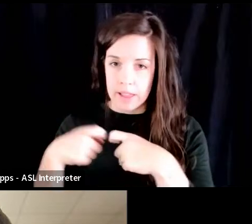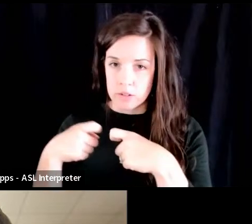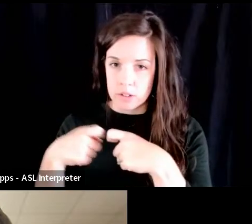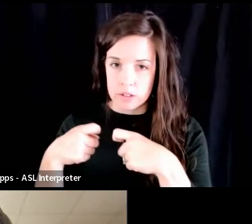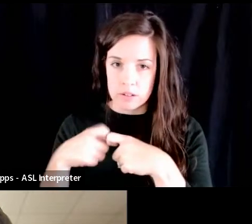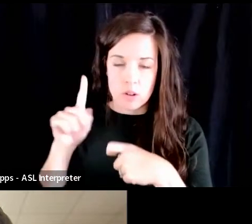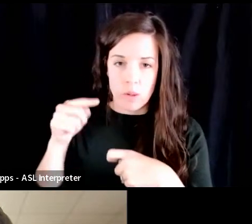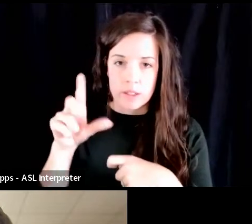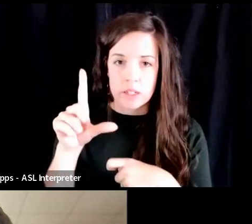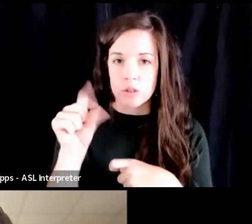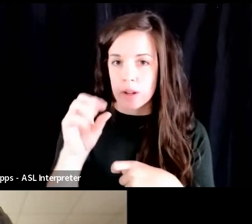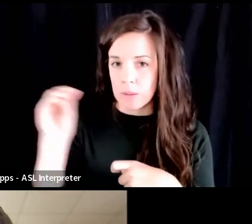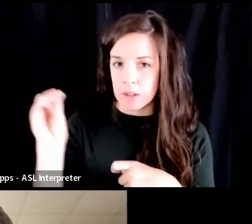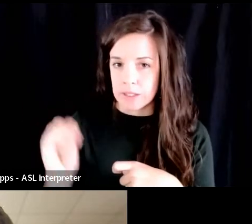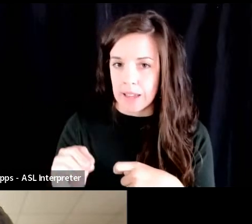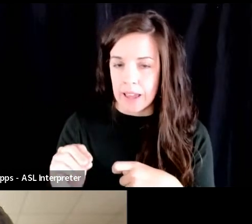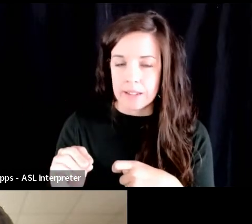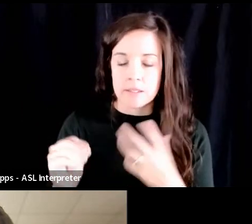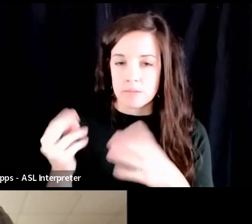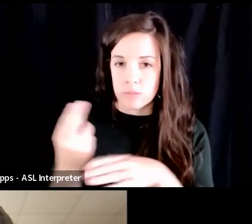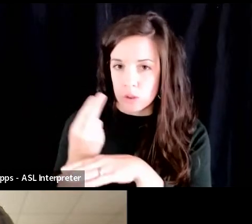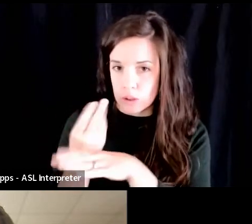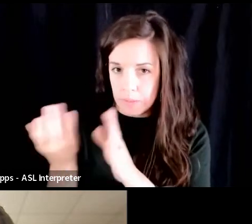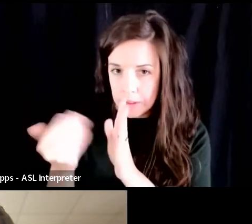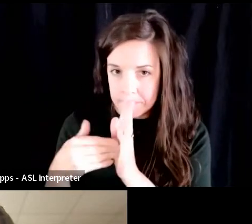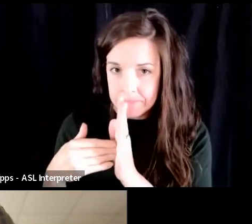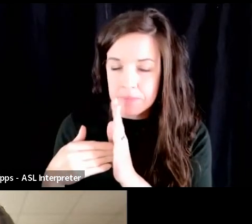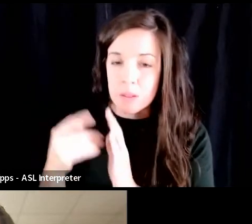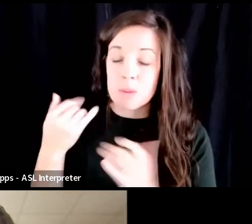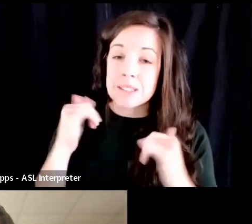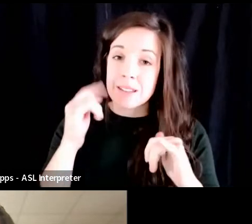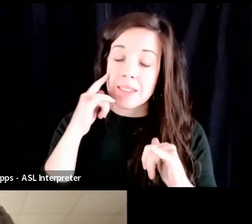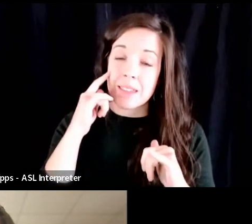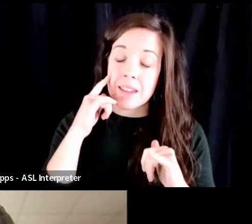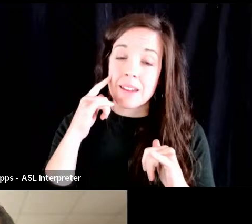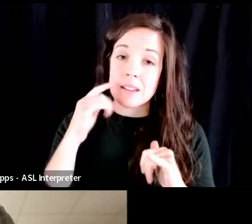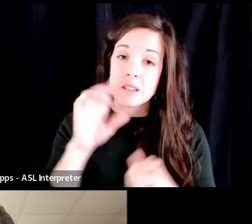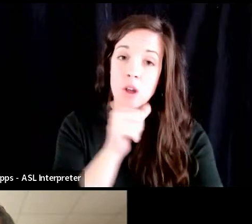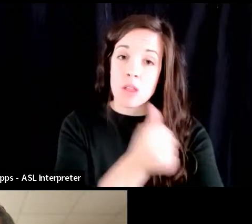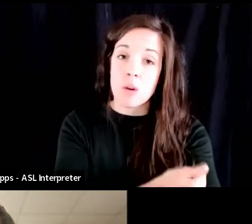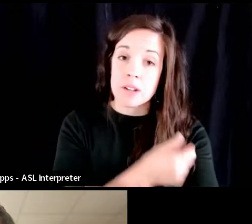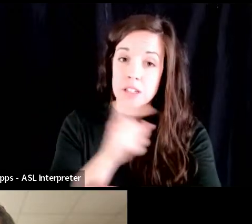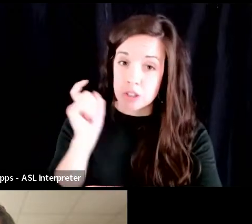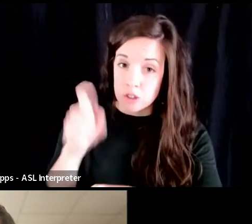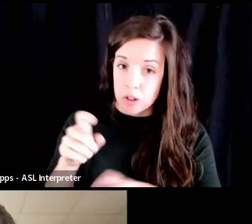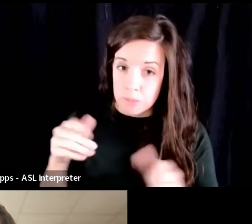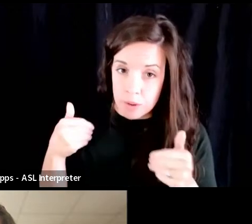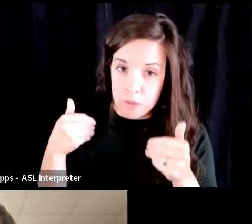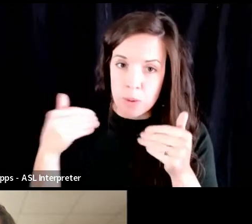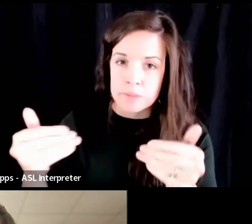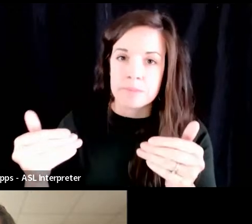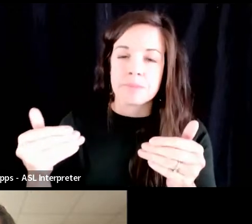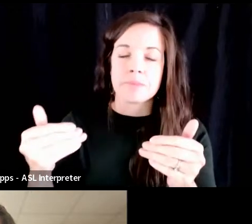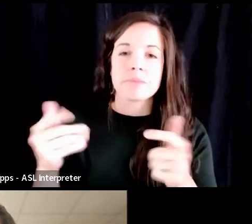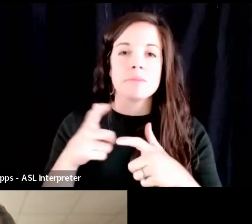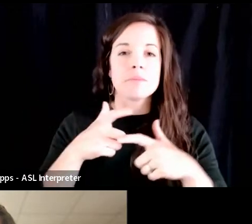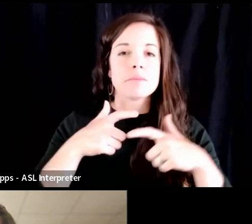Jordan. And we still think that the Palestinian Authority and Jordan should move forward on a much